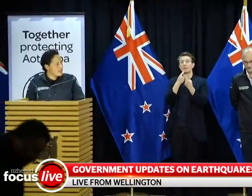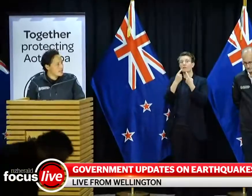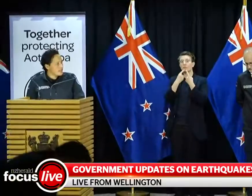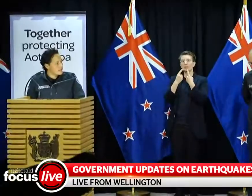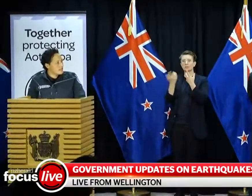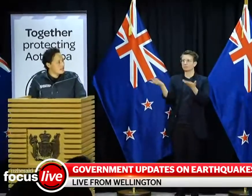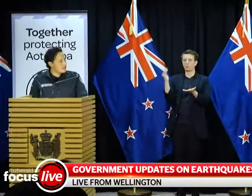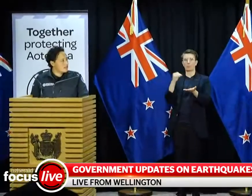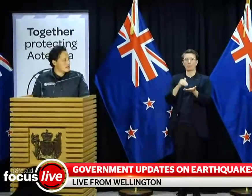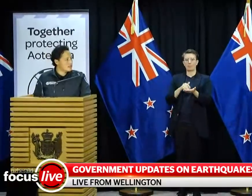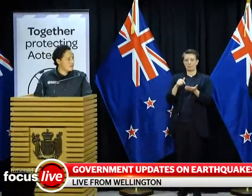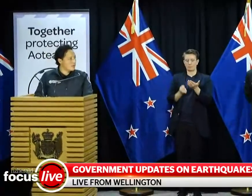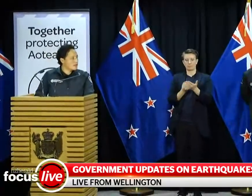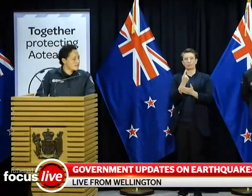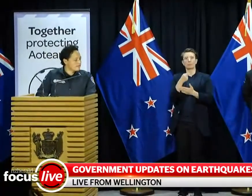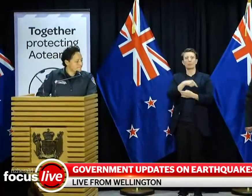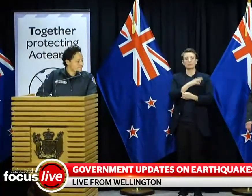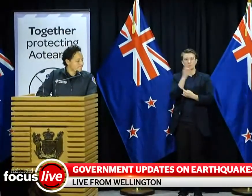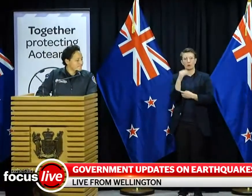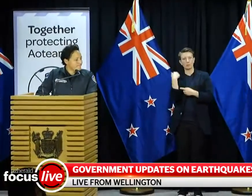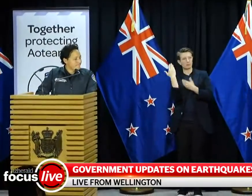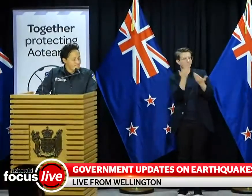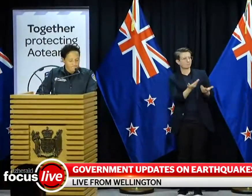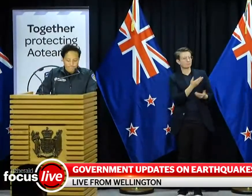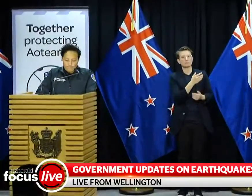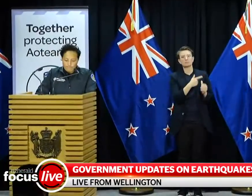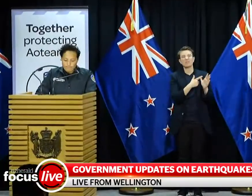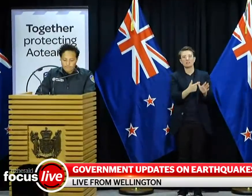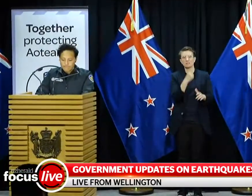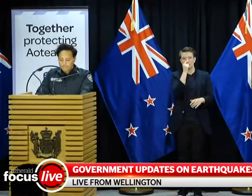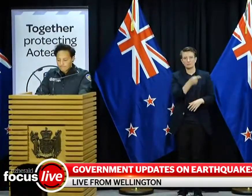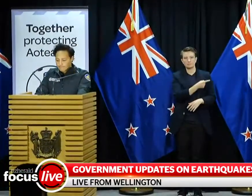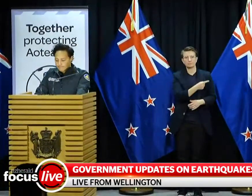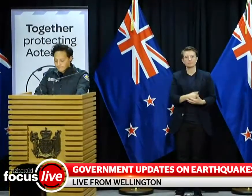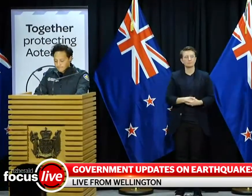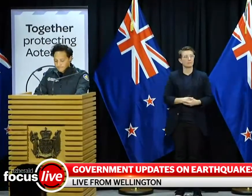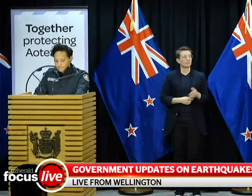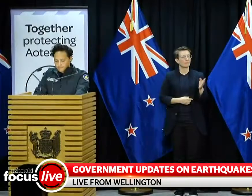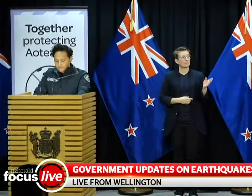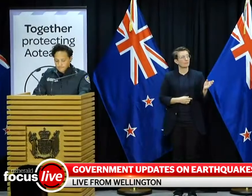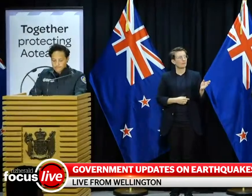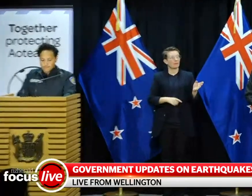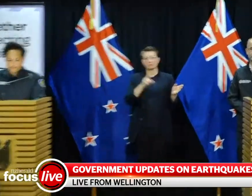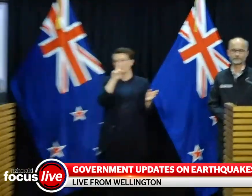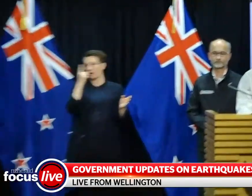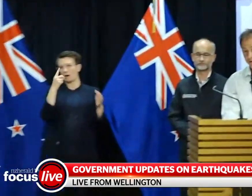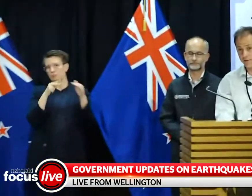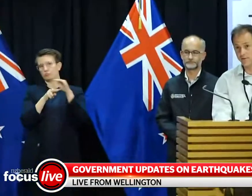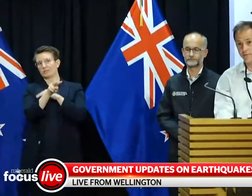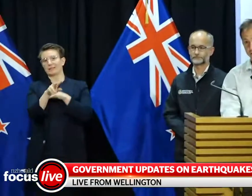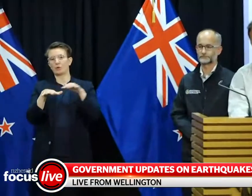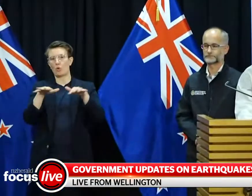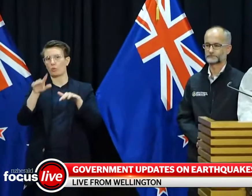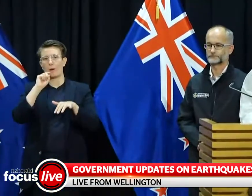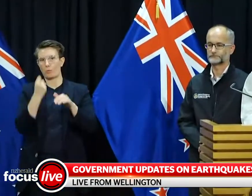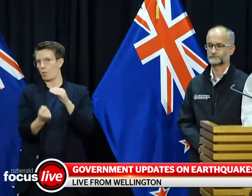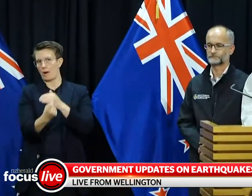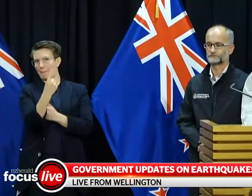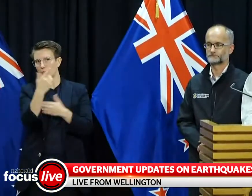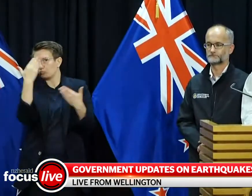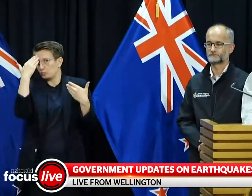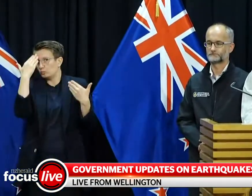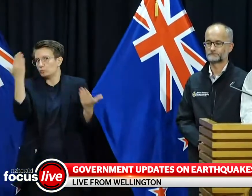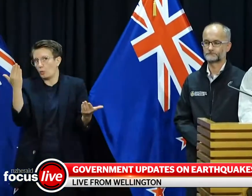monitoring the indices for us. No, there's no way we can predict when the earthquakes happen. So the first of this